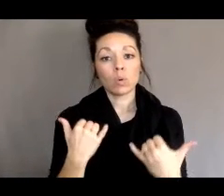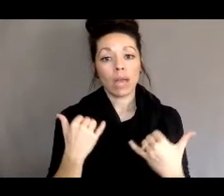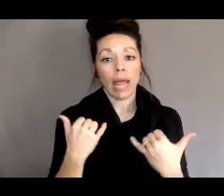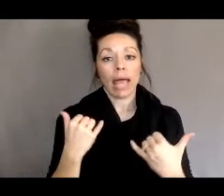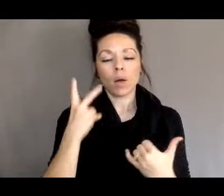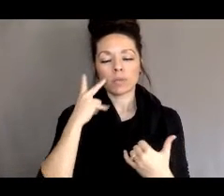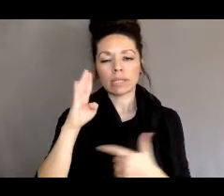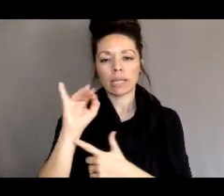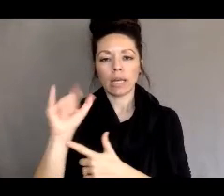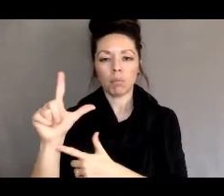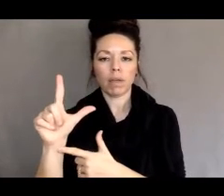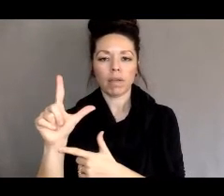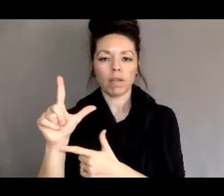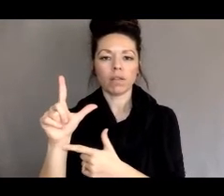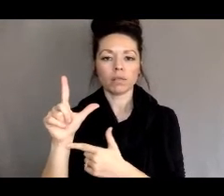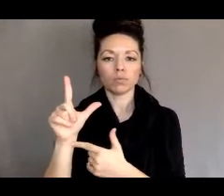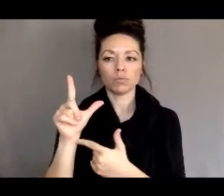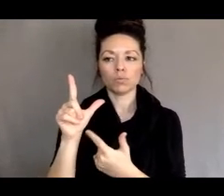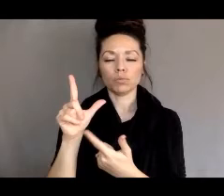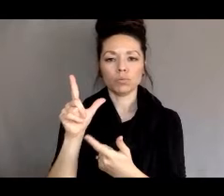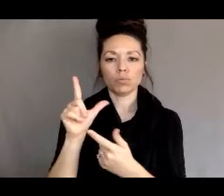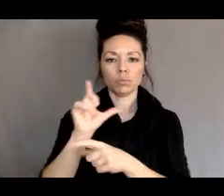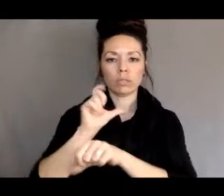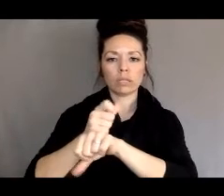We are monitoring this bill right now.